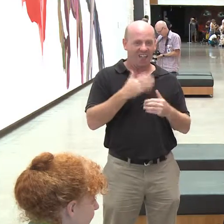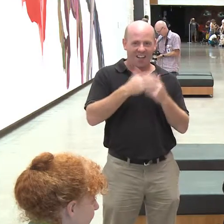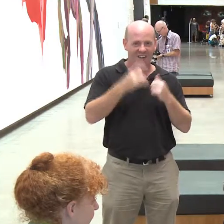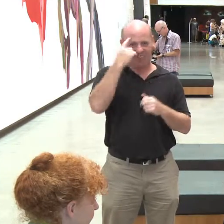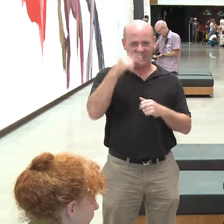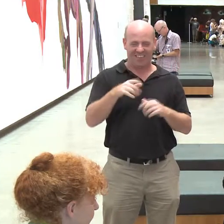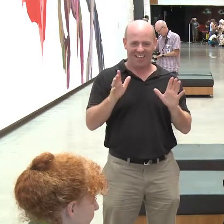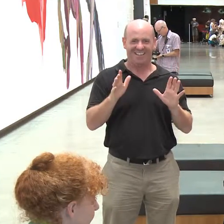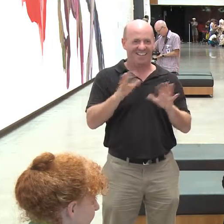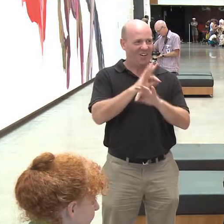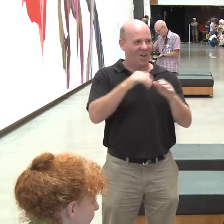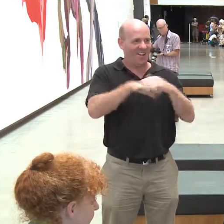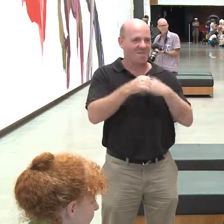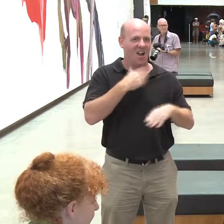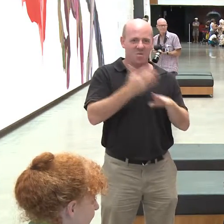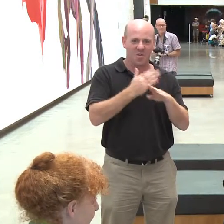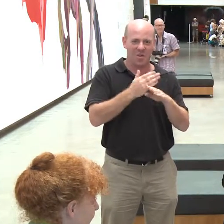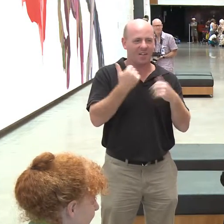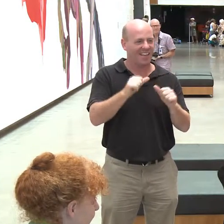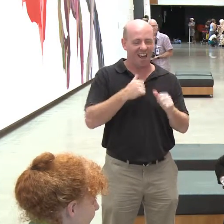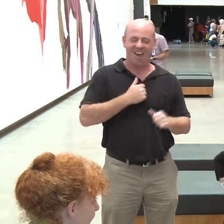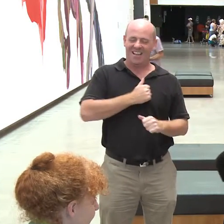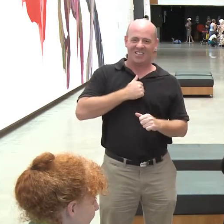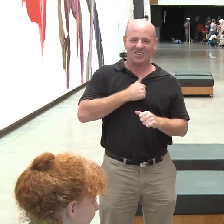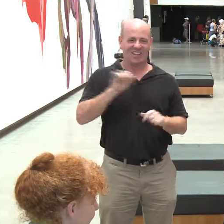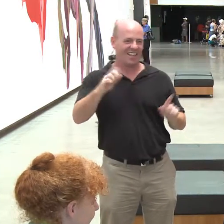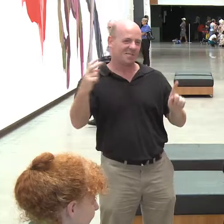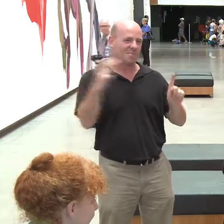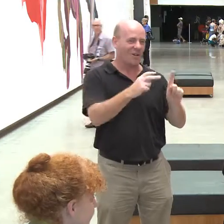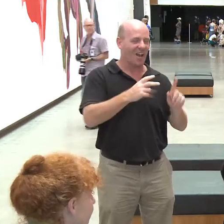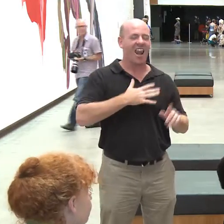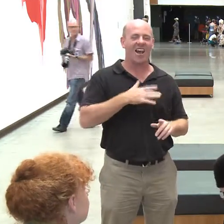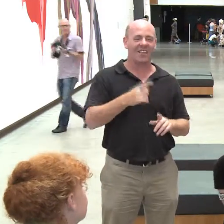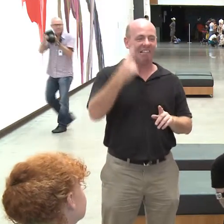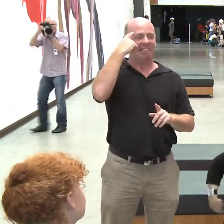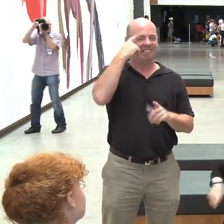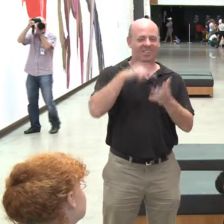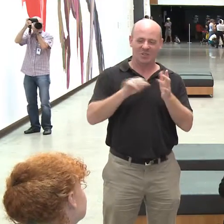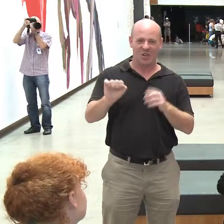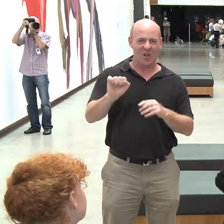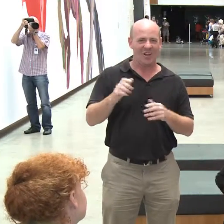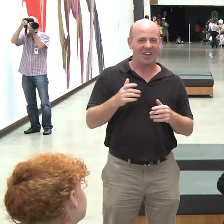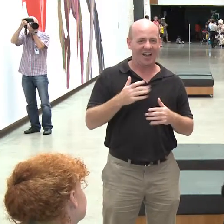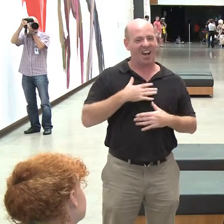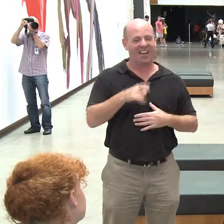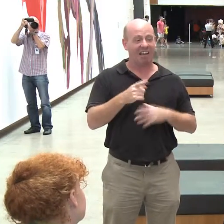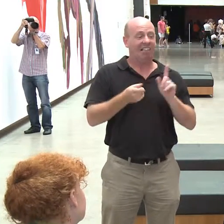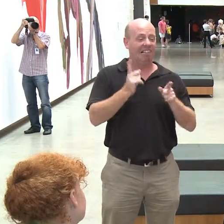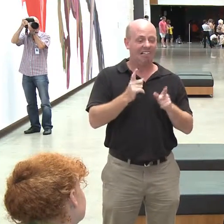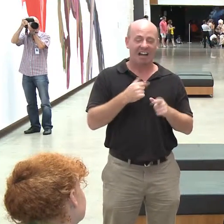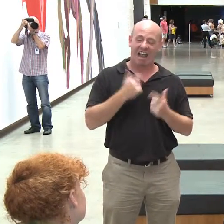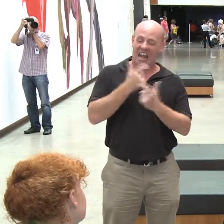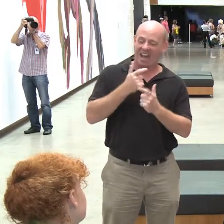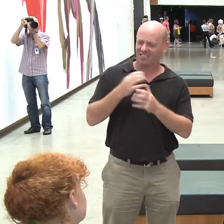thought of. It wasn't in the work, but I actually enjoyed the fact that that's something that came to mind to her, for her. So I